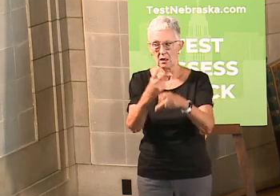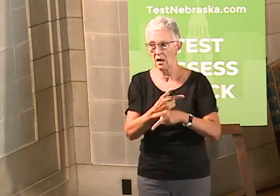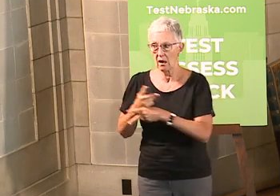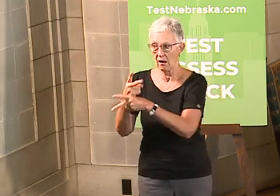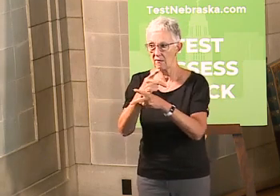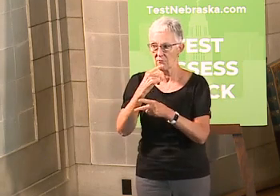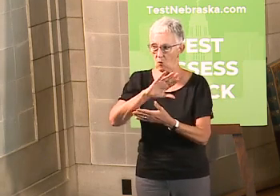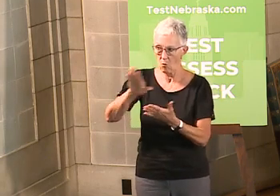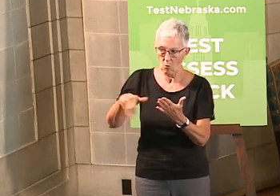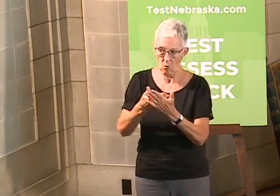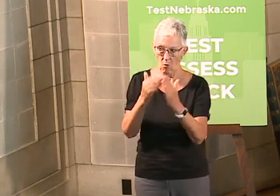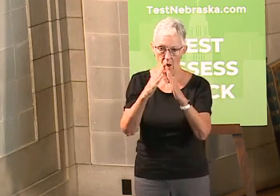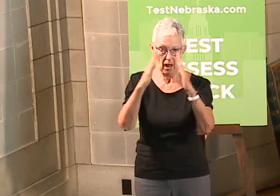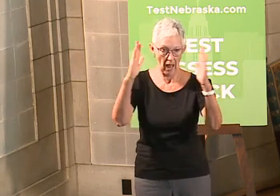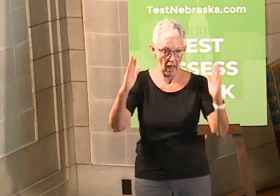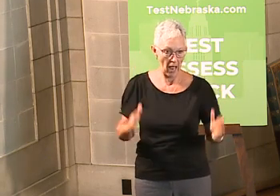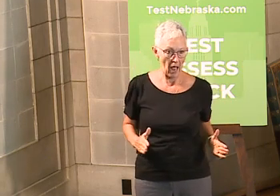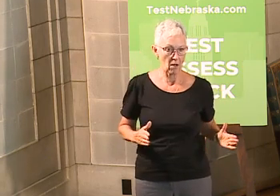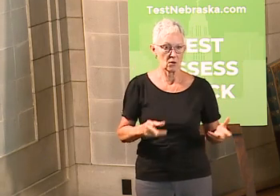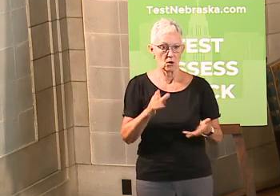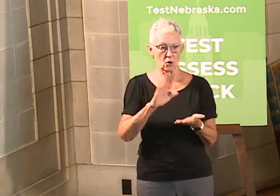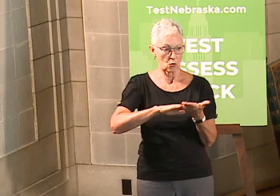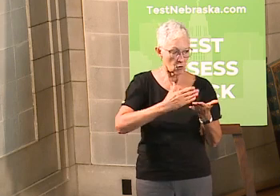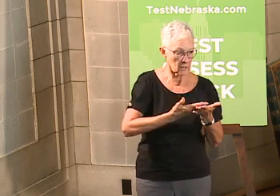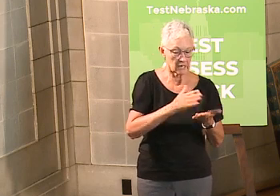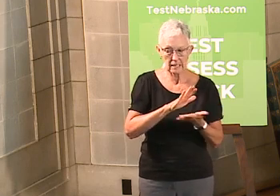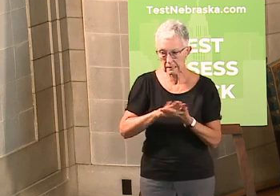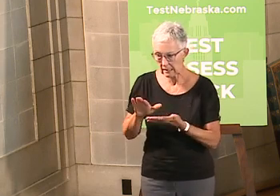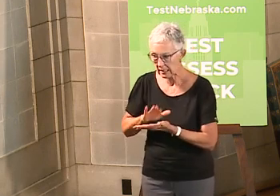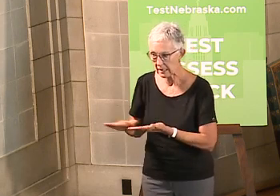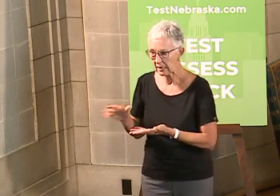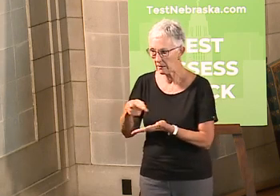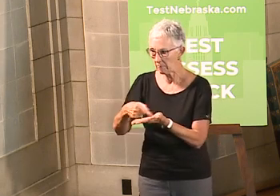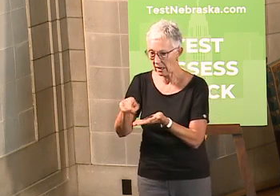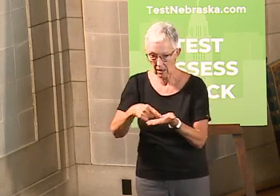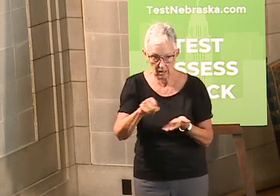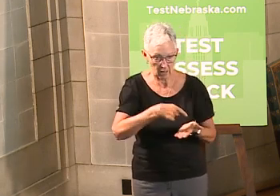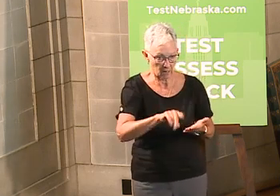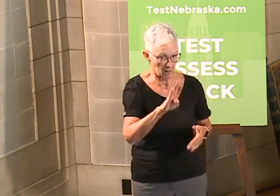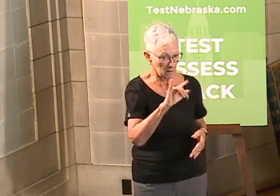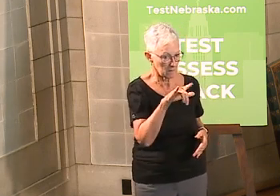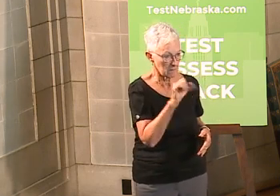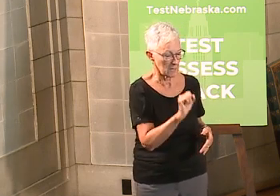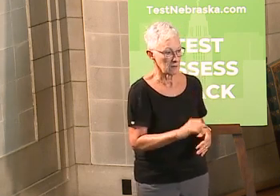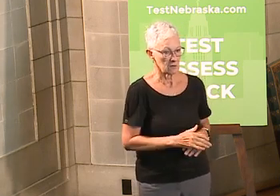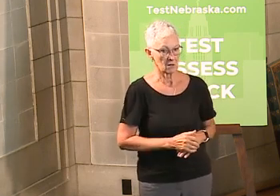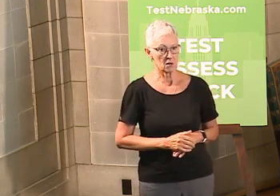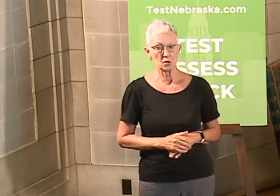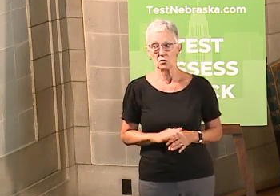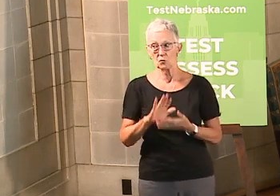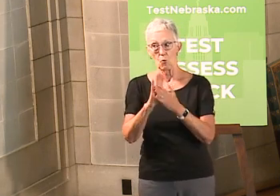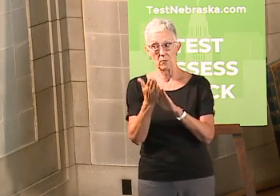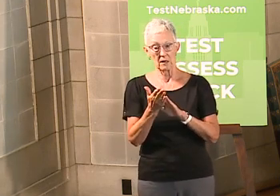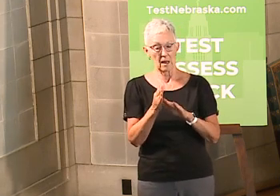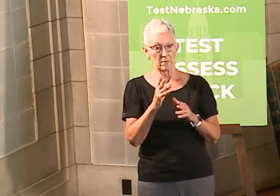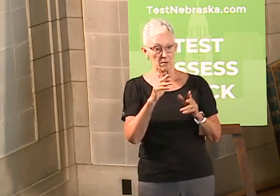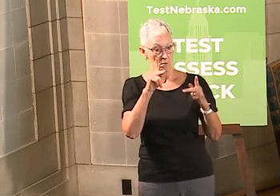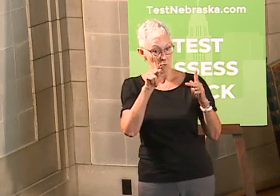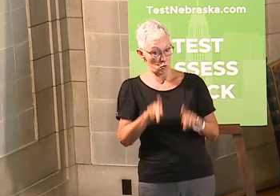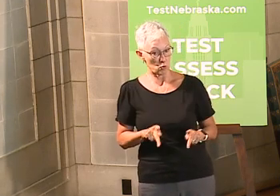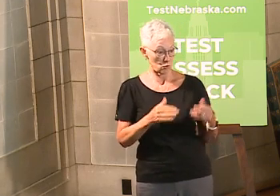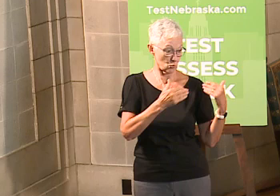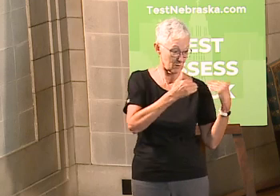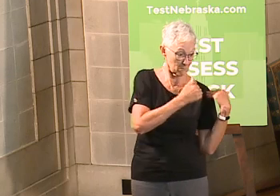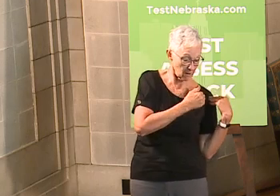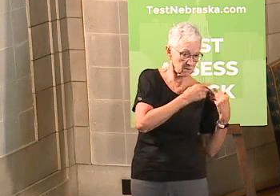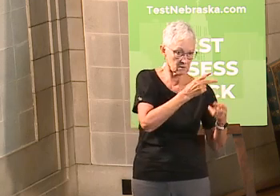cleaning, child rearing, and paying bills. Caregiving is a full-time job, and it can be mentally, physically,